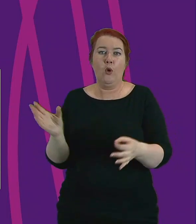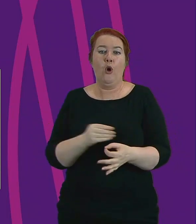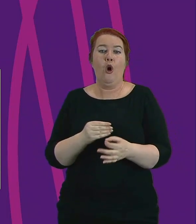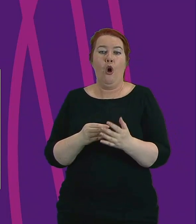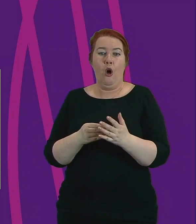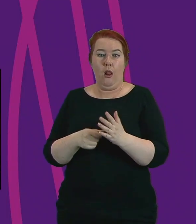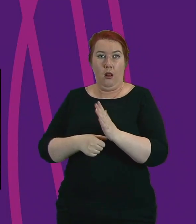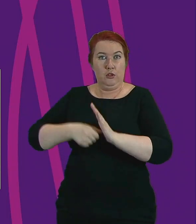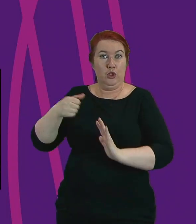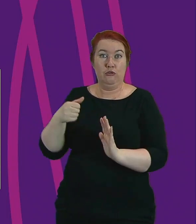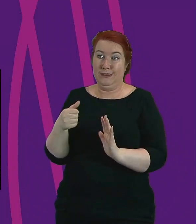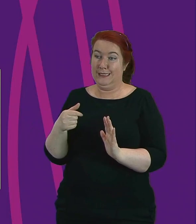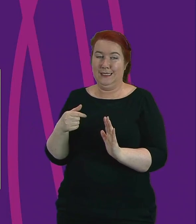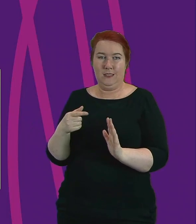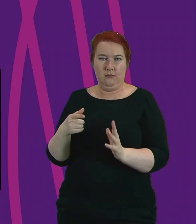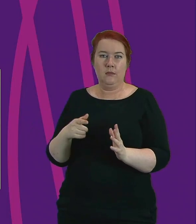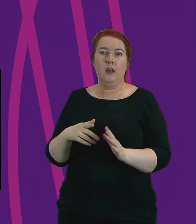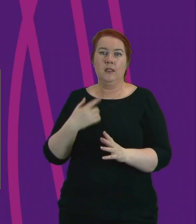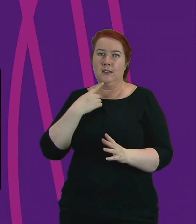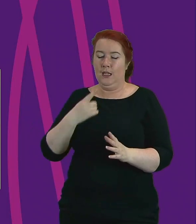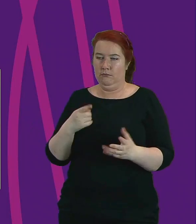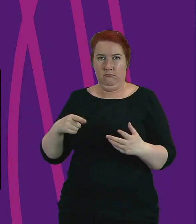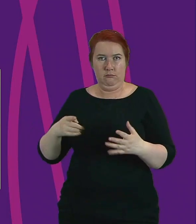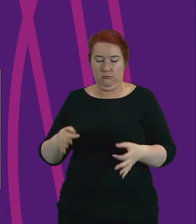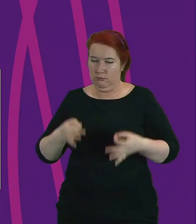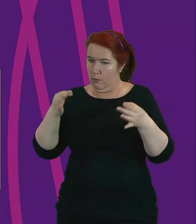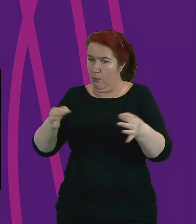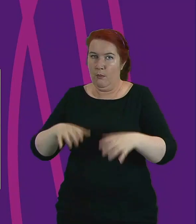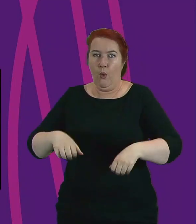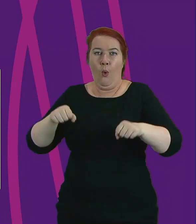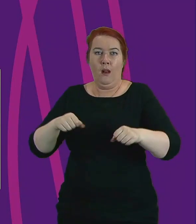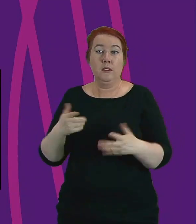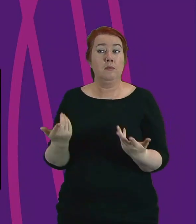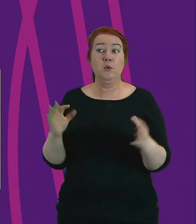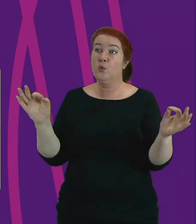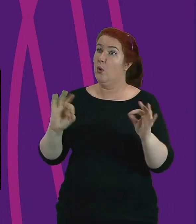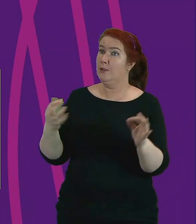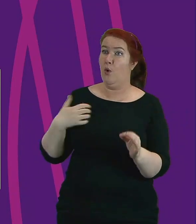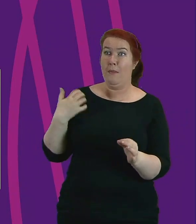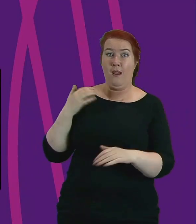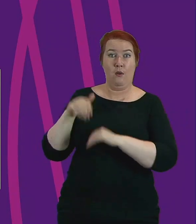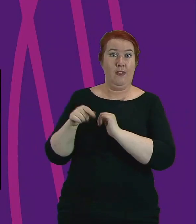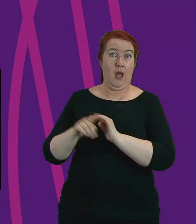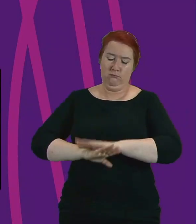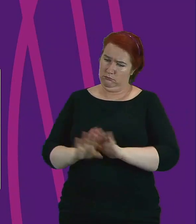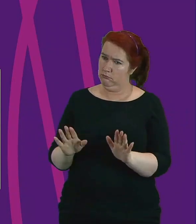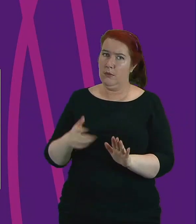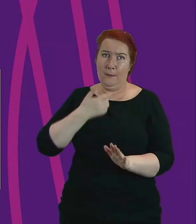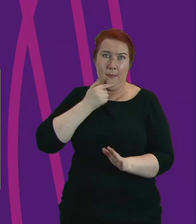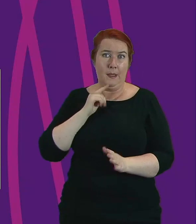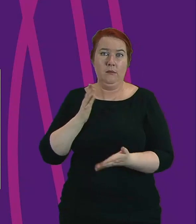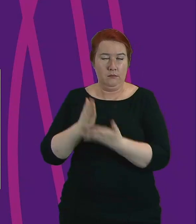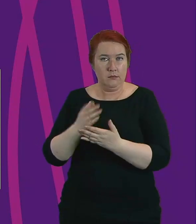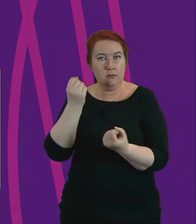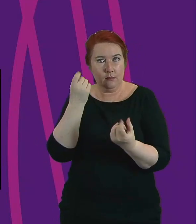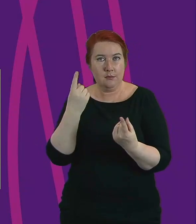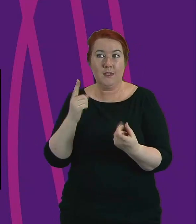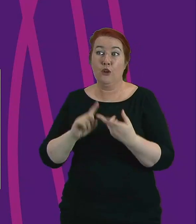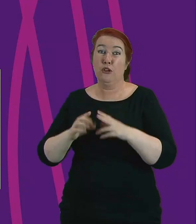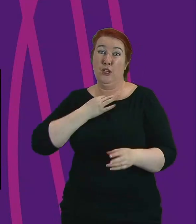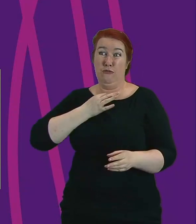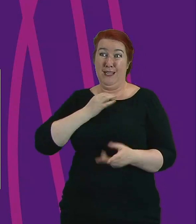single complaint or note of concern in my parliamentary inbox about that decision. People felt the risk of going where